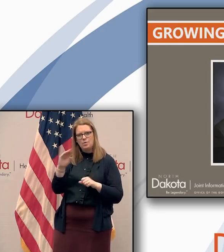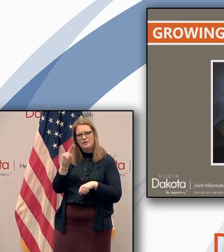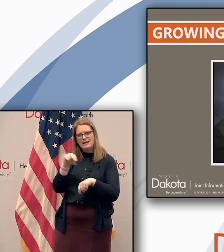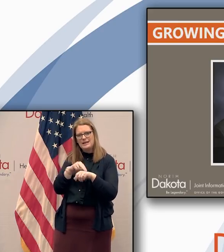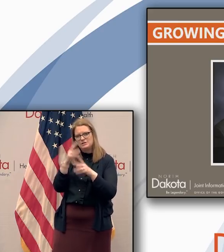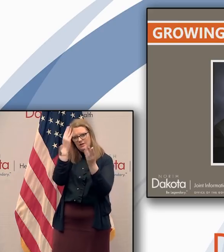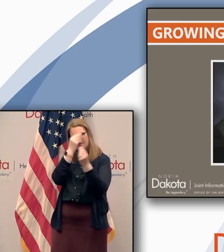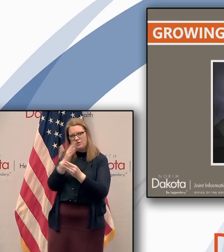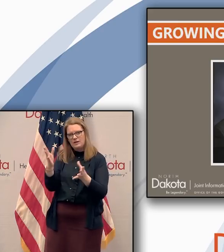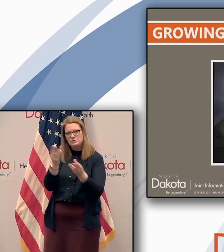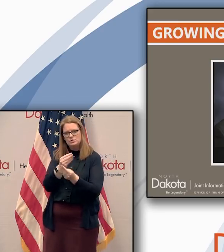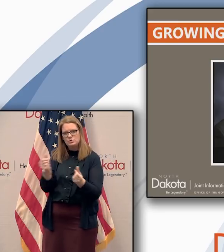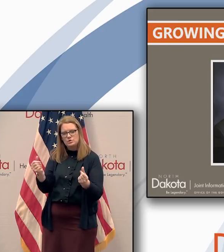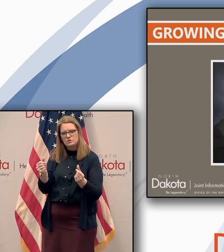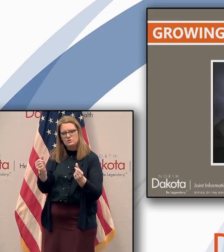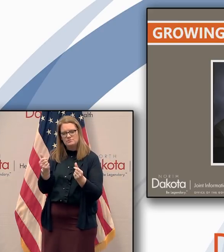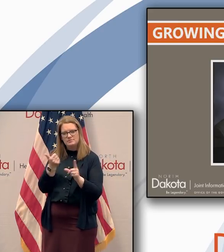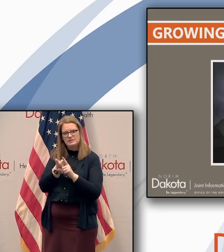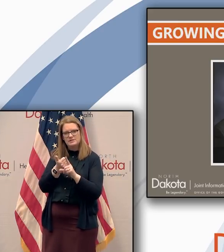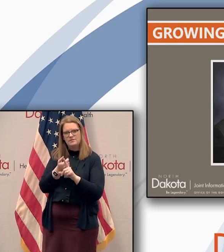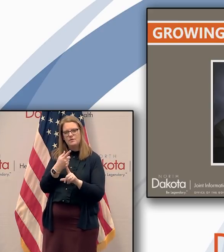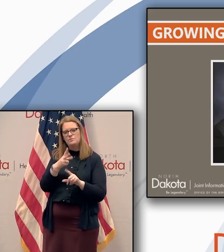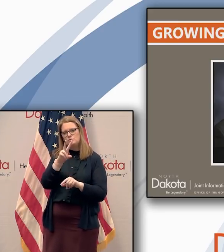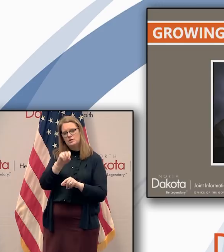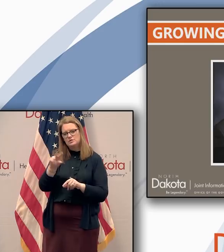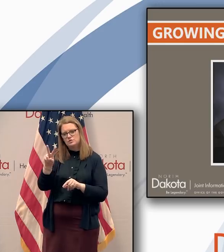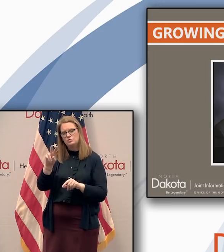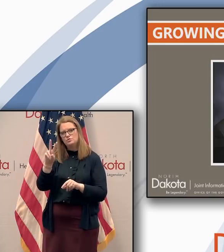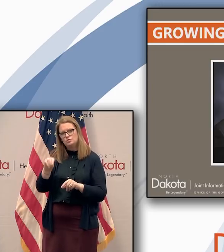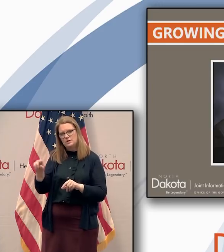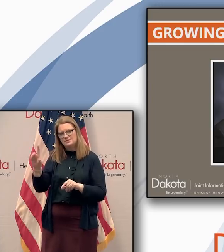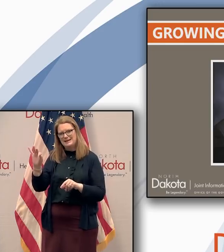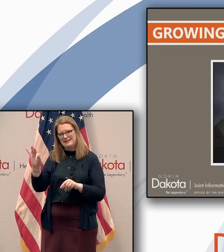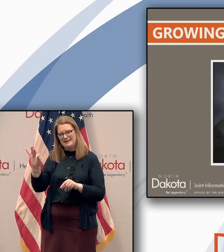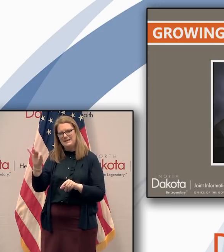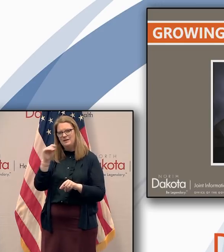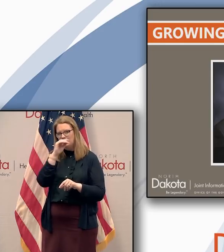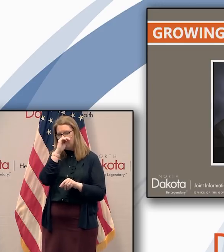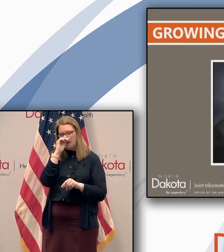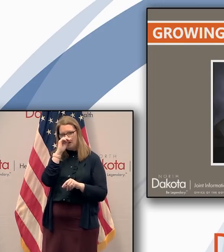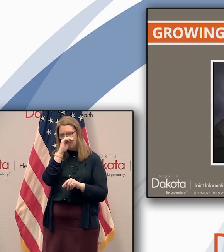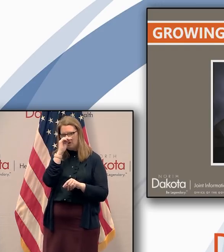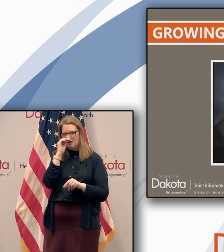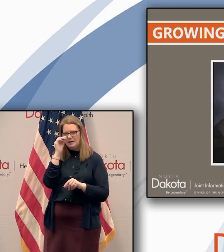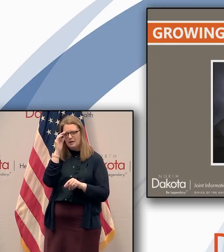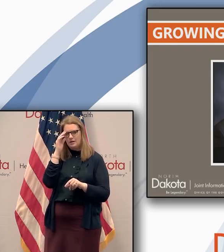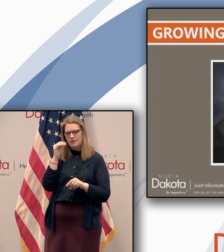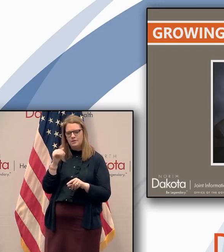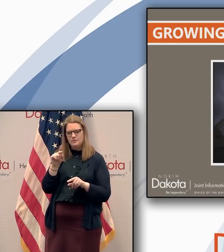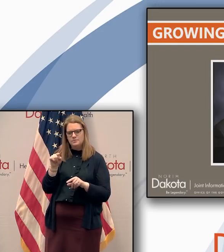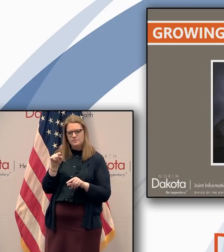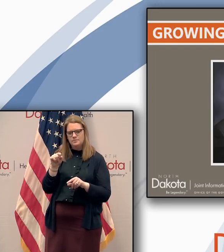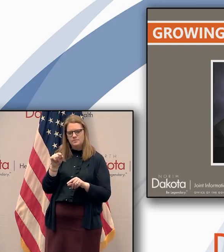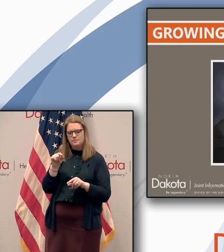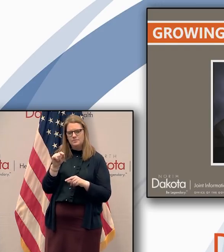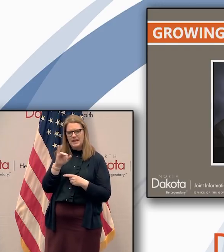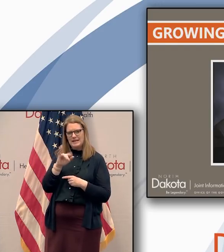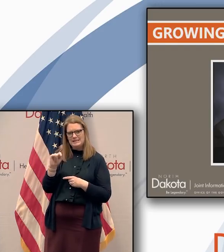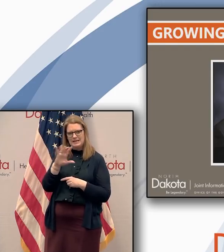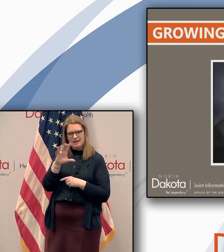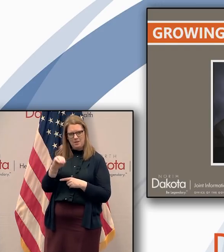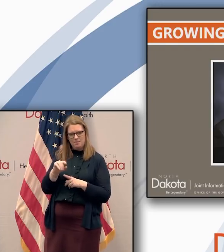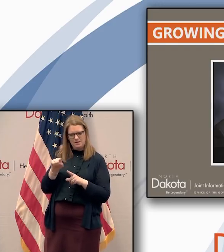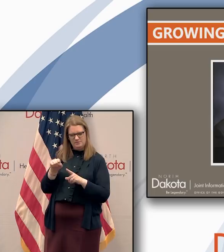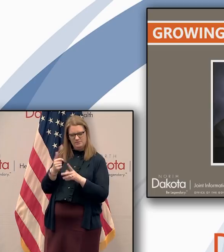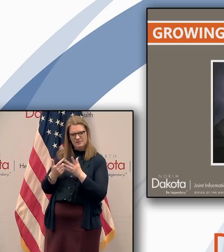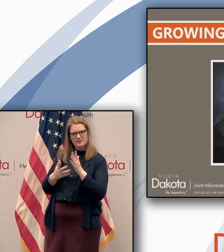National Information Solutions Cooperative from 2002 to 2019. NISC is an IT company that